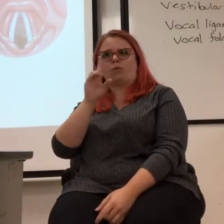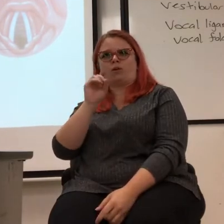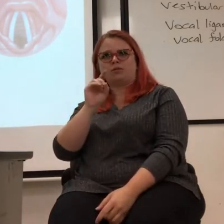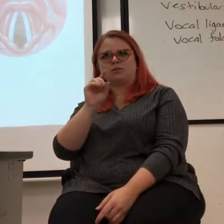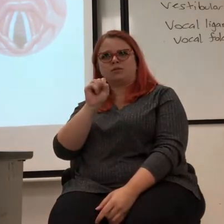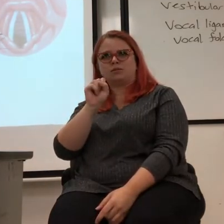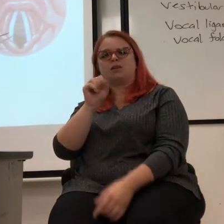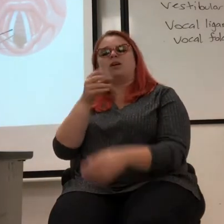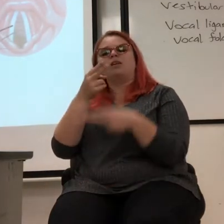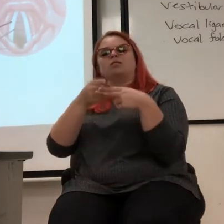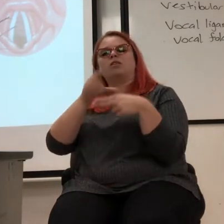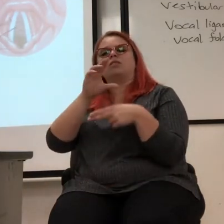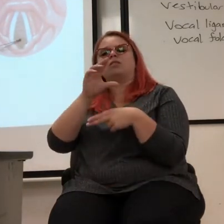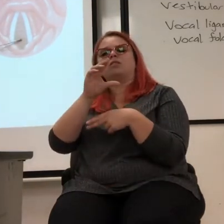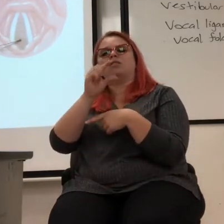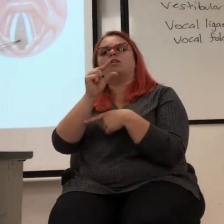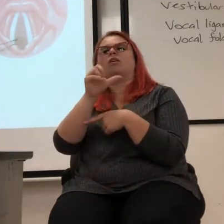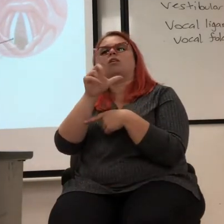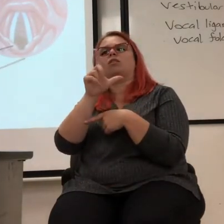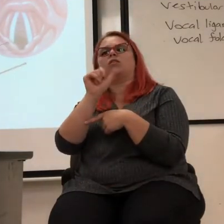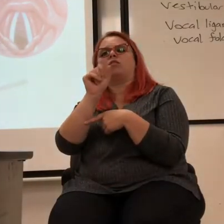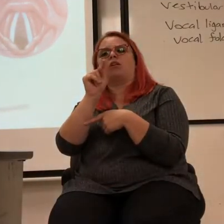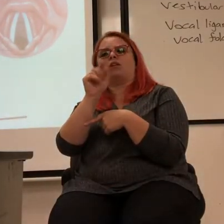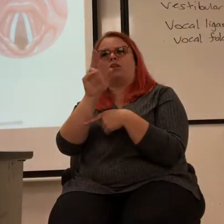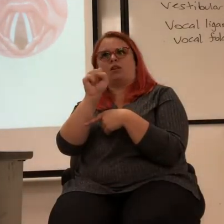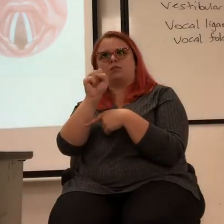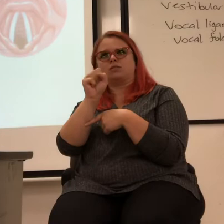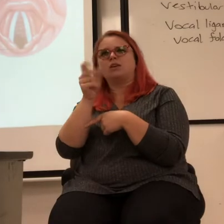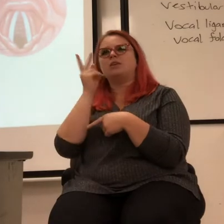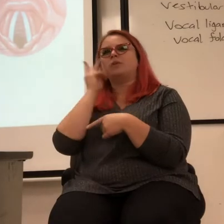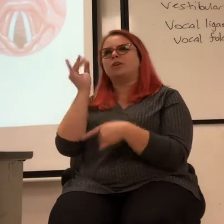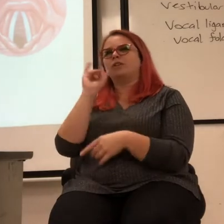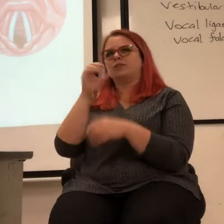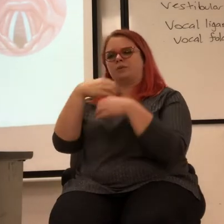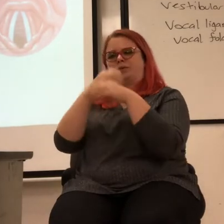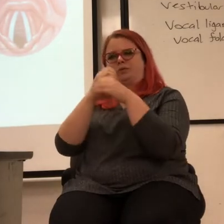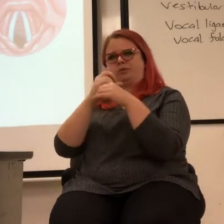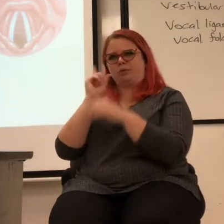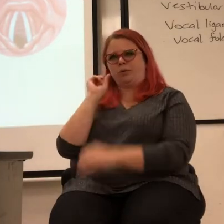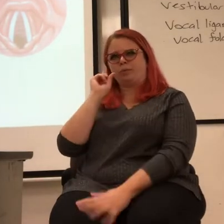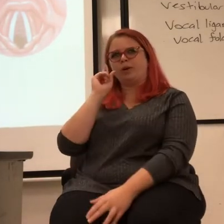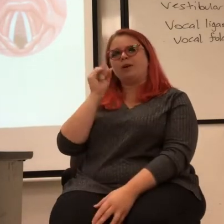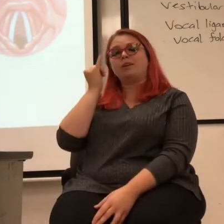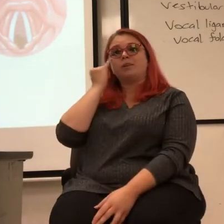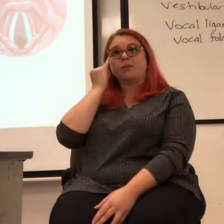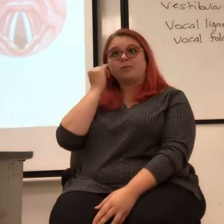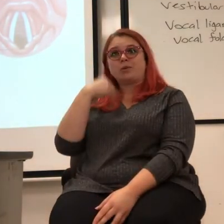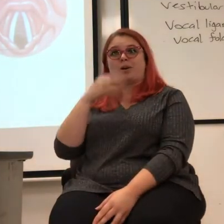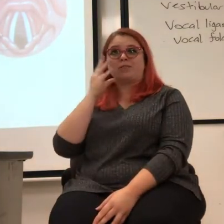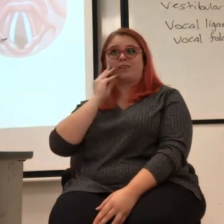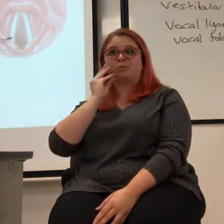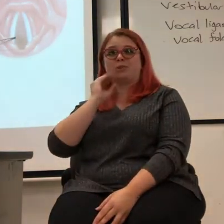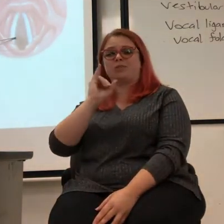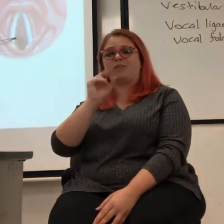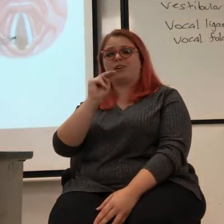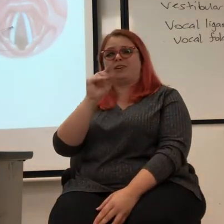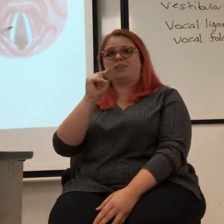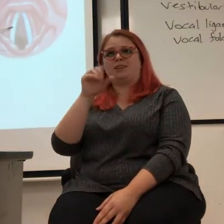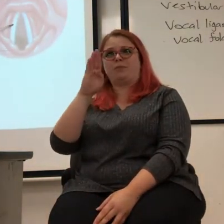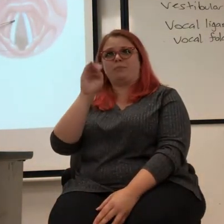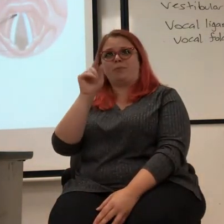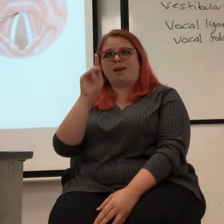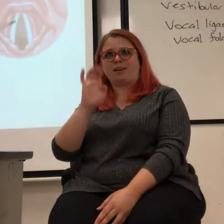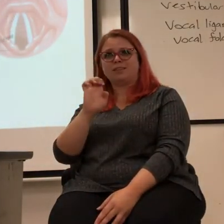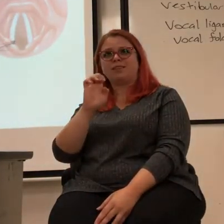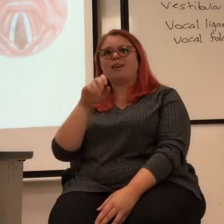a laryngoscope. Like I said earlier, if you ever get the experience to learn how to intubate, this is what you're looking for. I'm